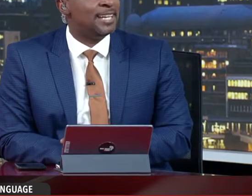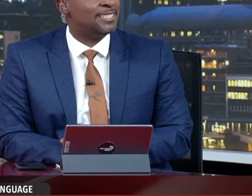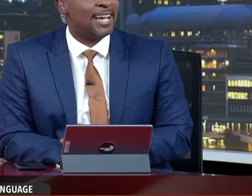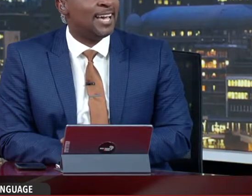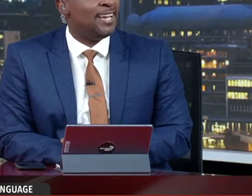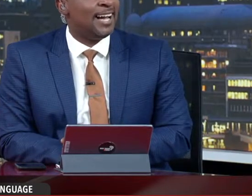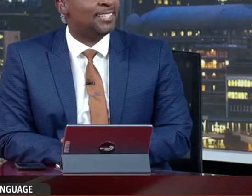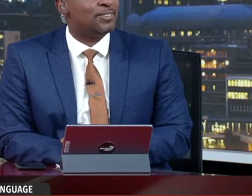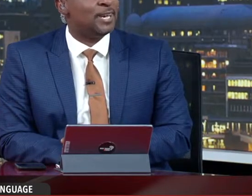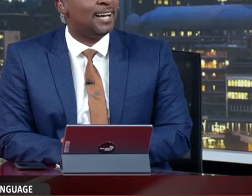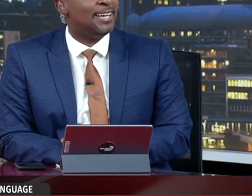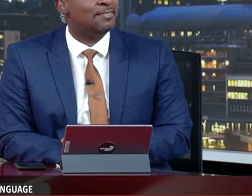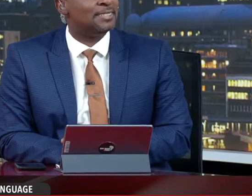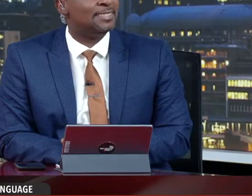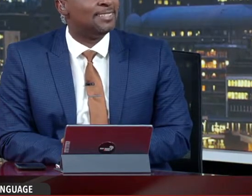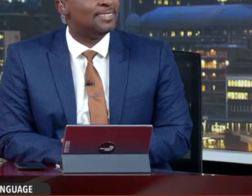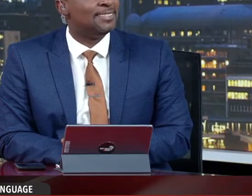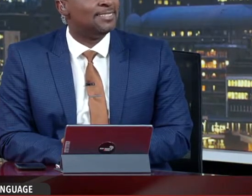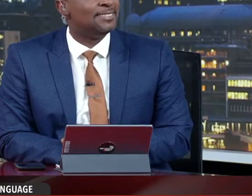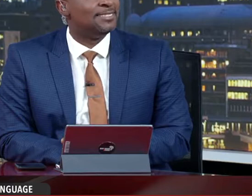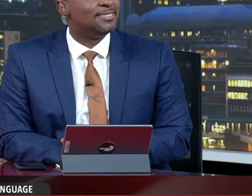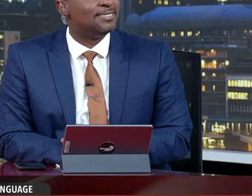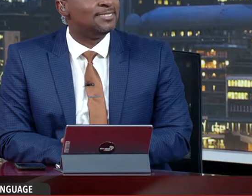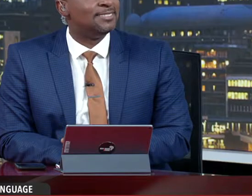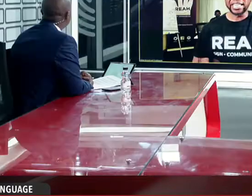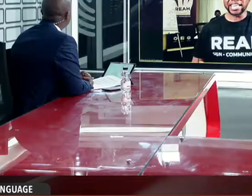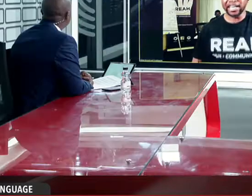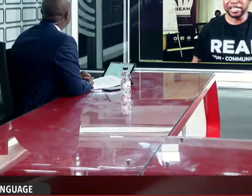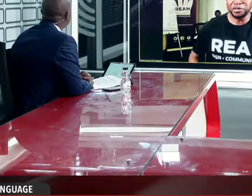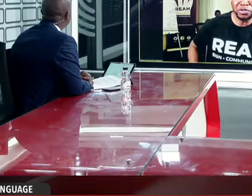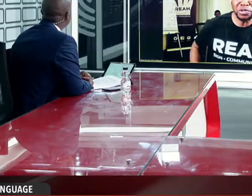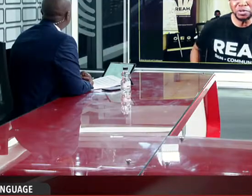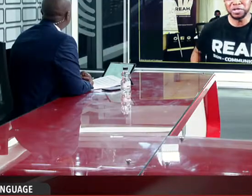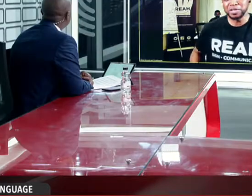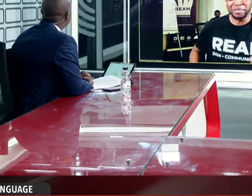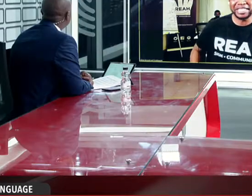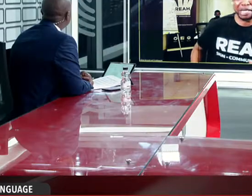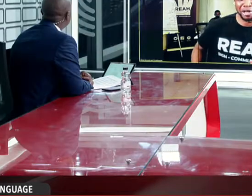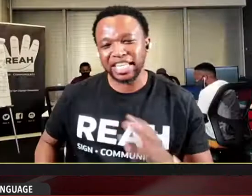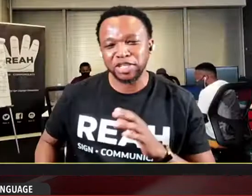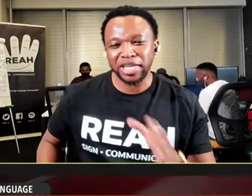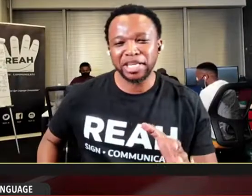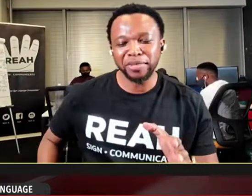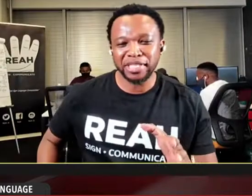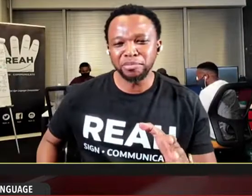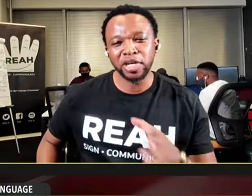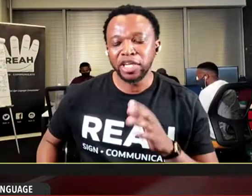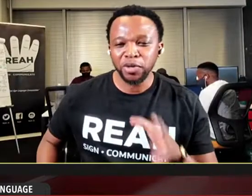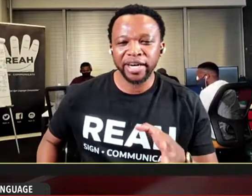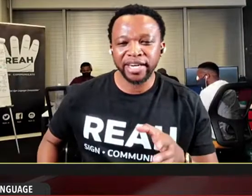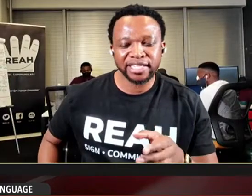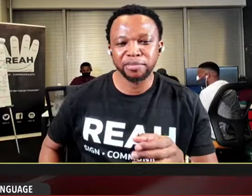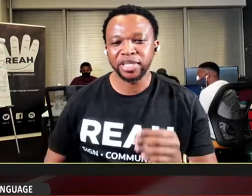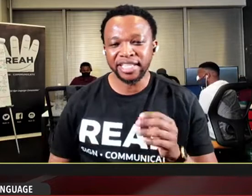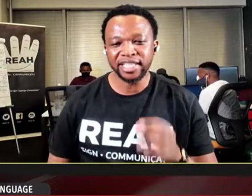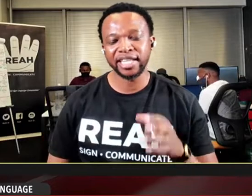mean, that is like AI at a really high level. Basically, I didn't want to use those big terminologies. I just want to keep it simple. You